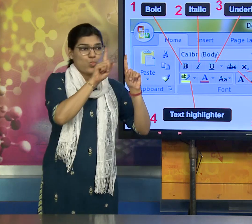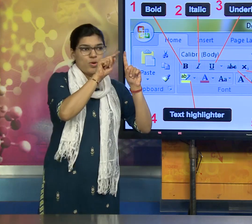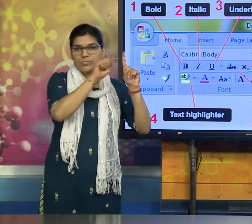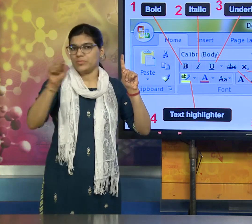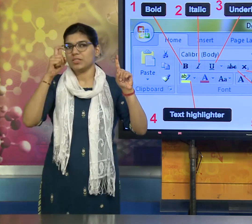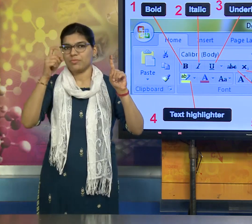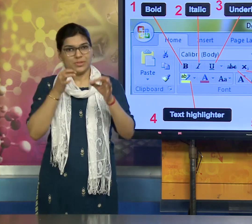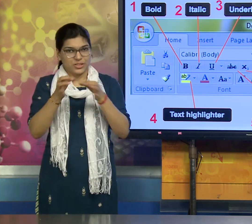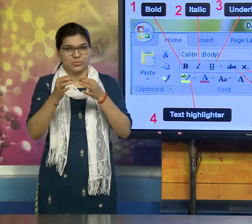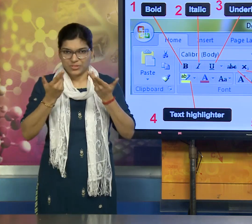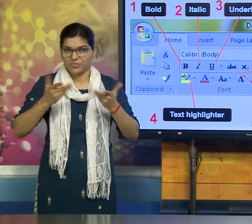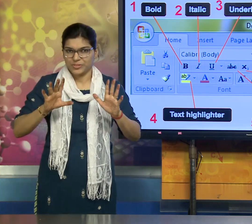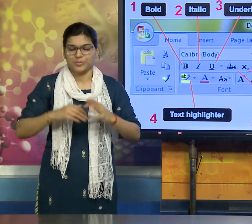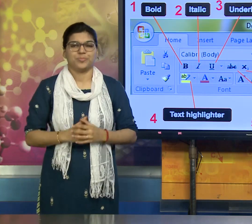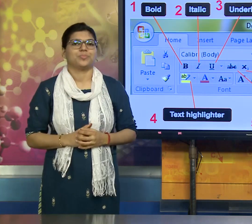I have explained number 1 to 7.